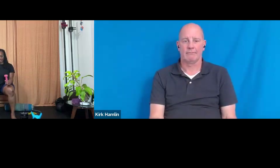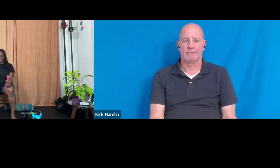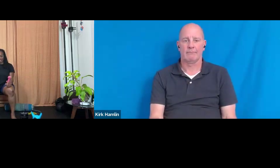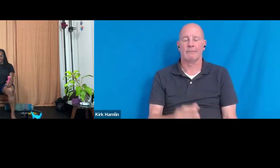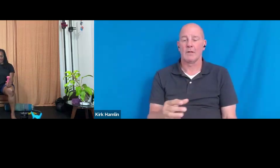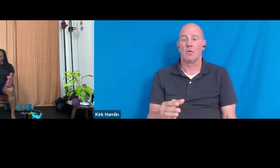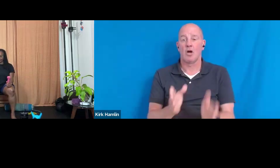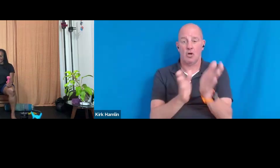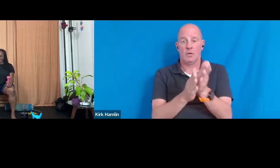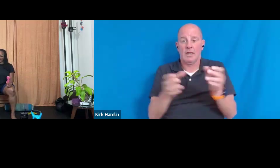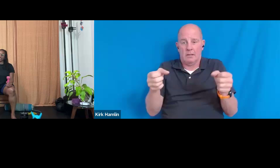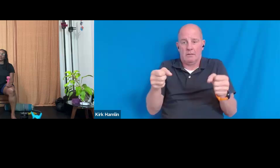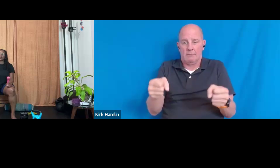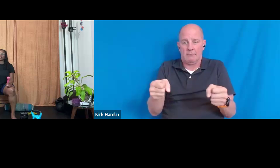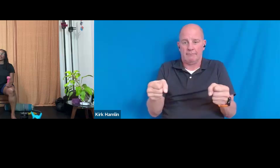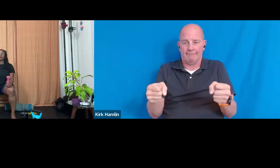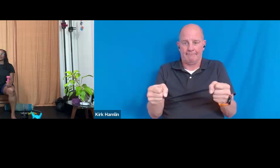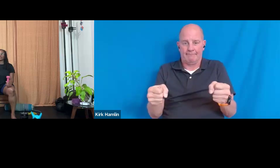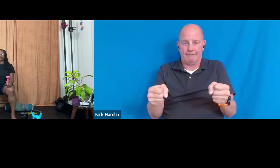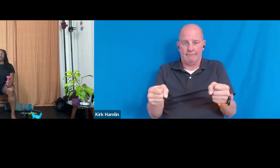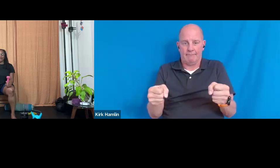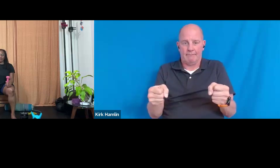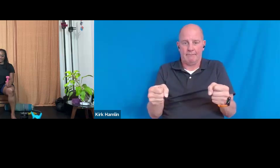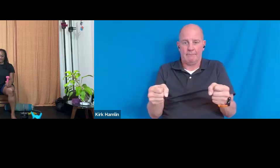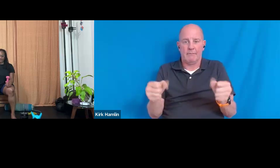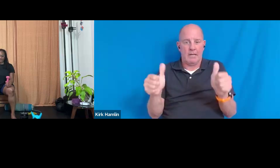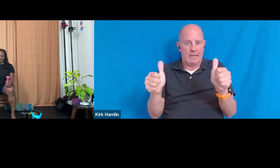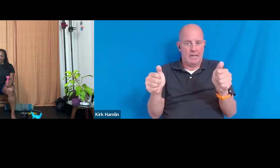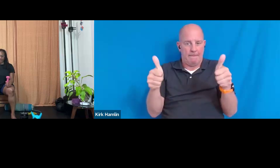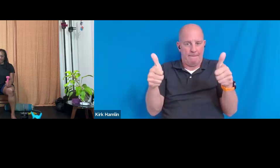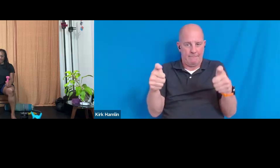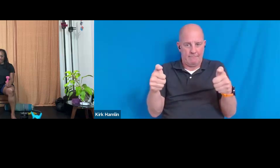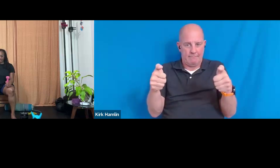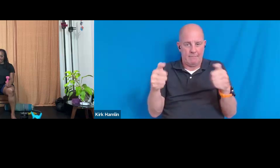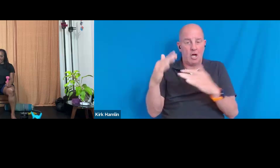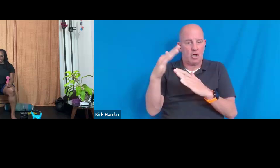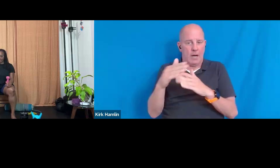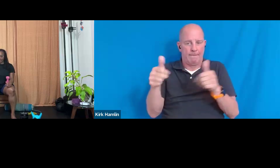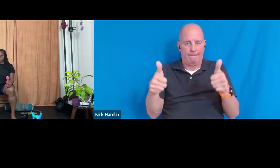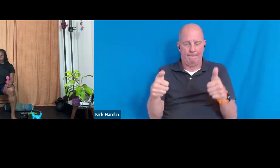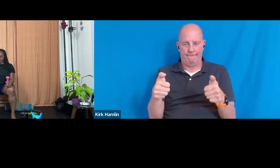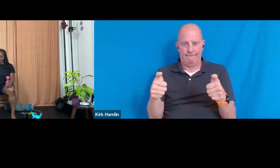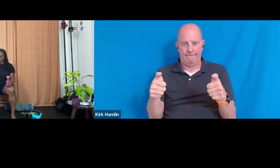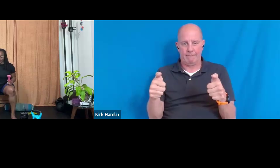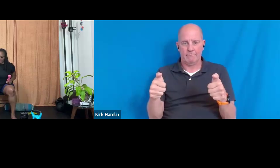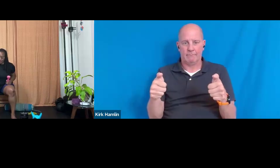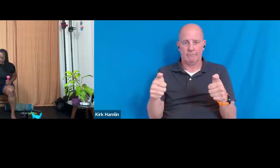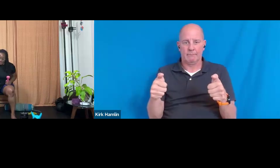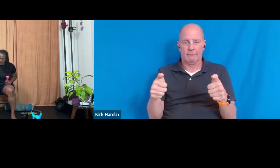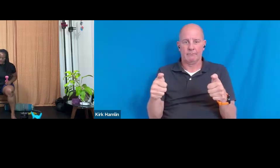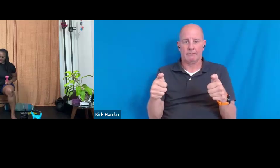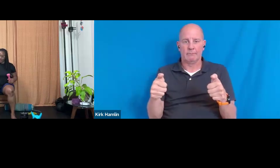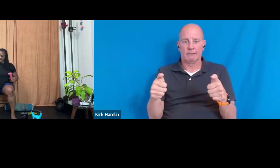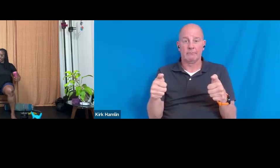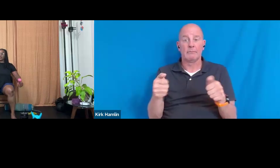wrist so that they're facing each other and your thumb is on the top side. So that is the upright version. For